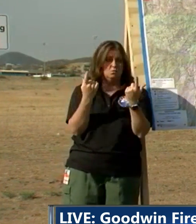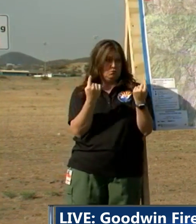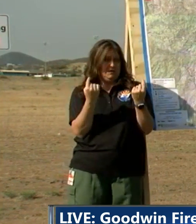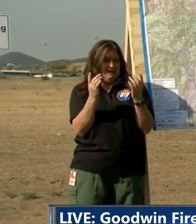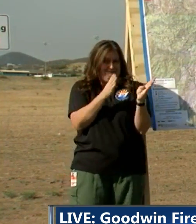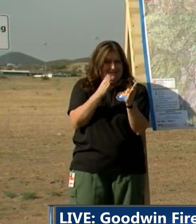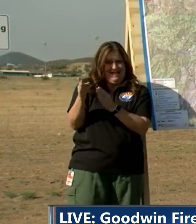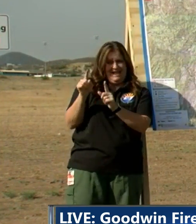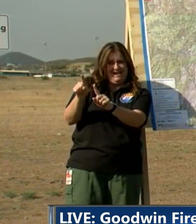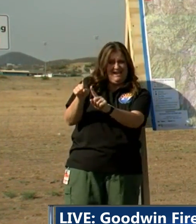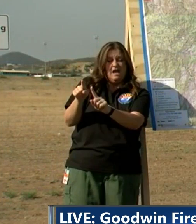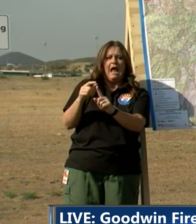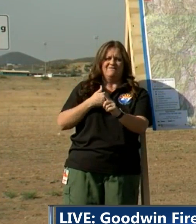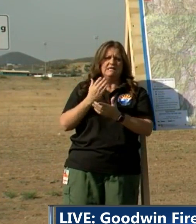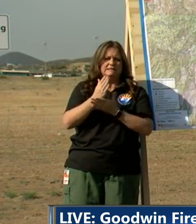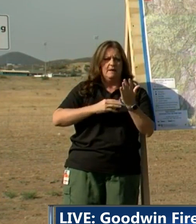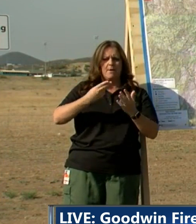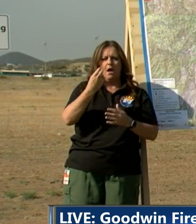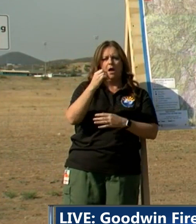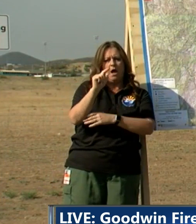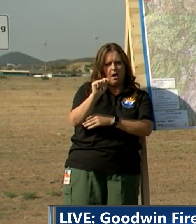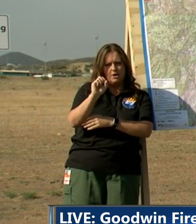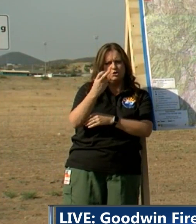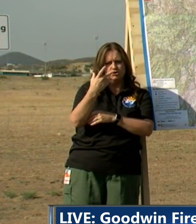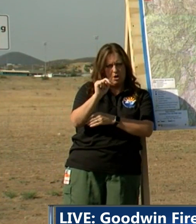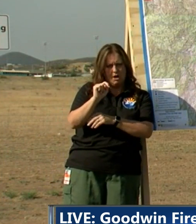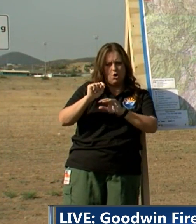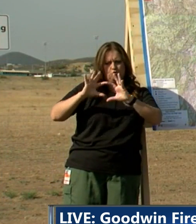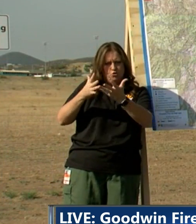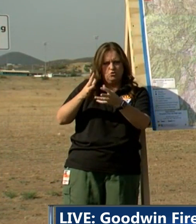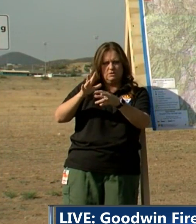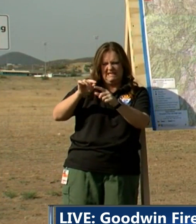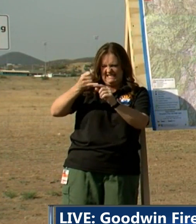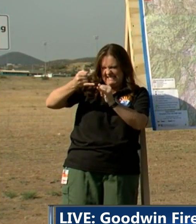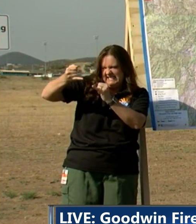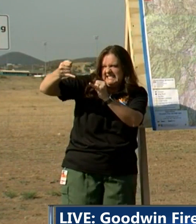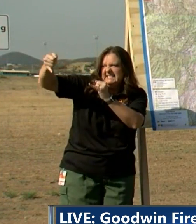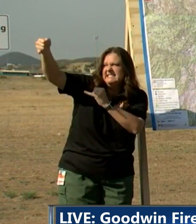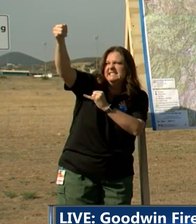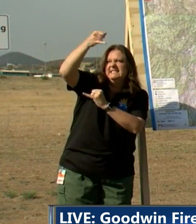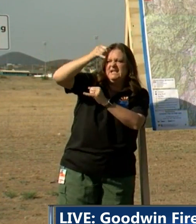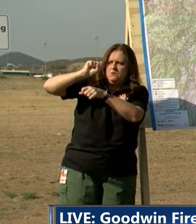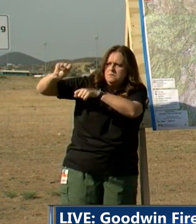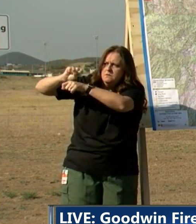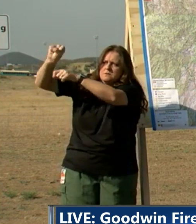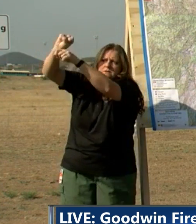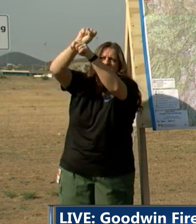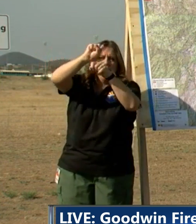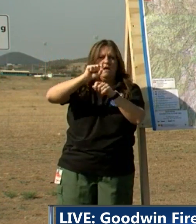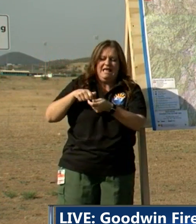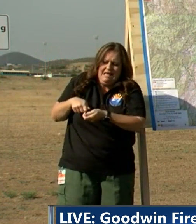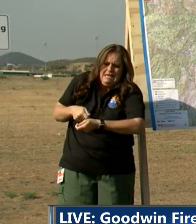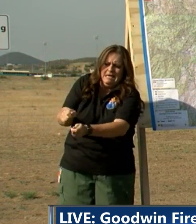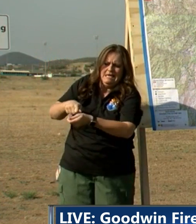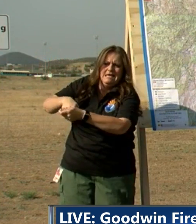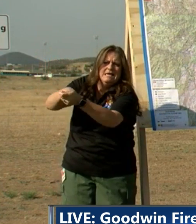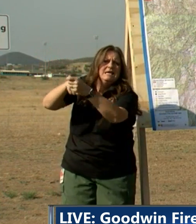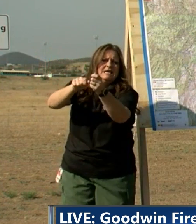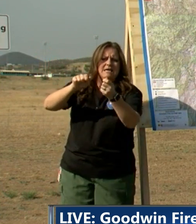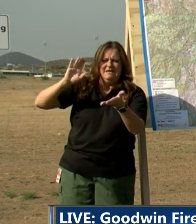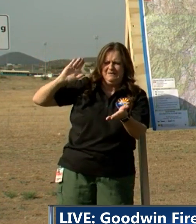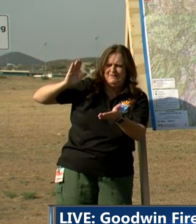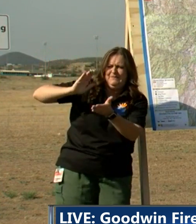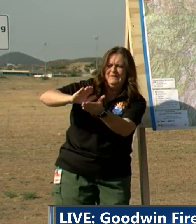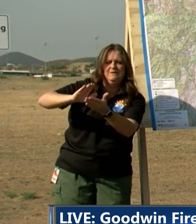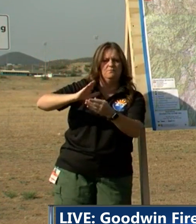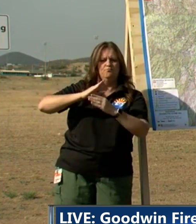is to get some hotshot crews in there and go direct on that. They'll be right on fire's edge, putting in hand line or whatever they can to keep that